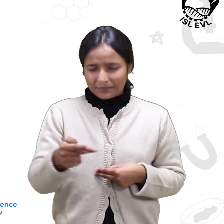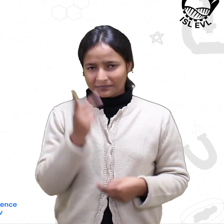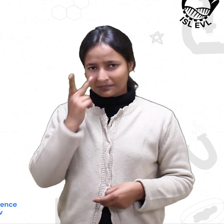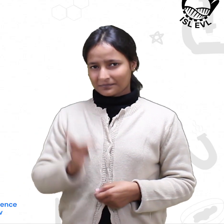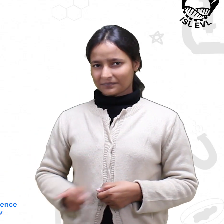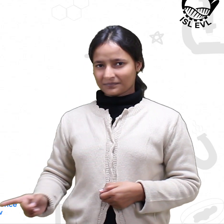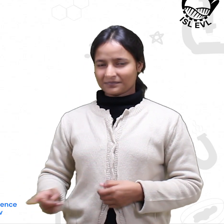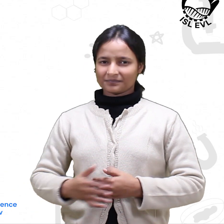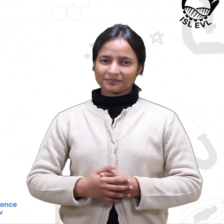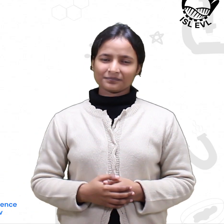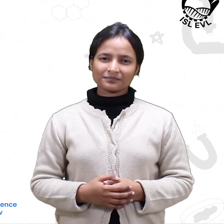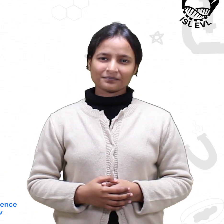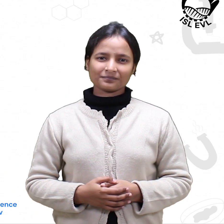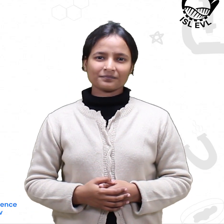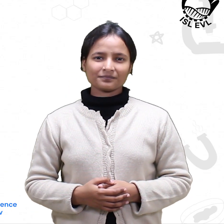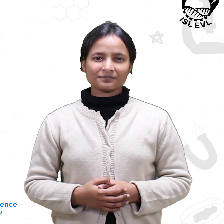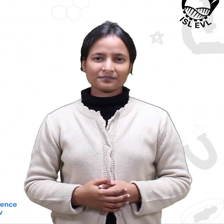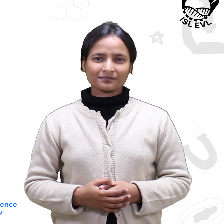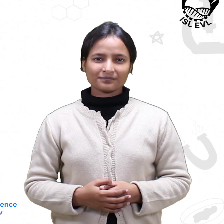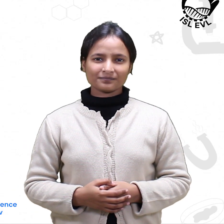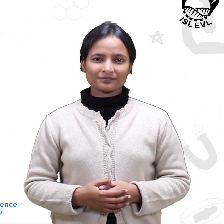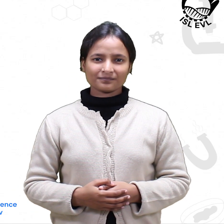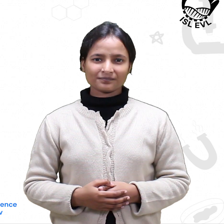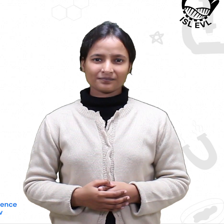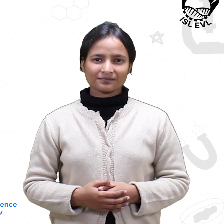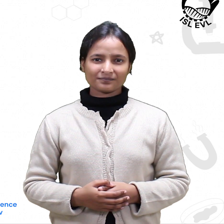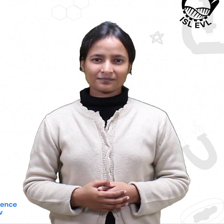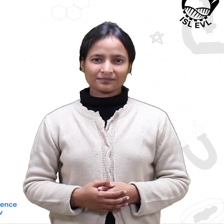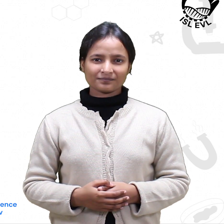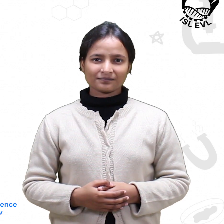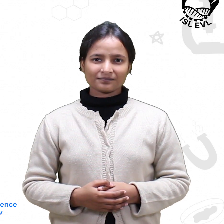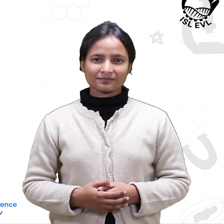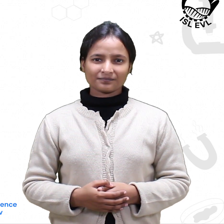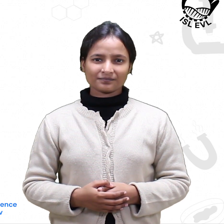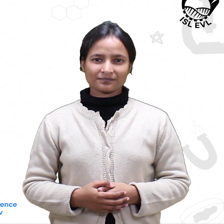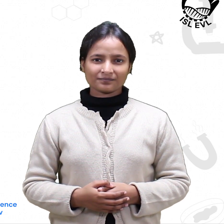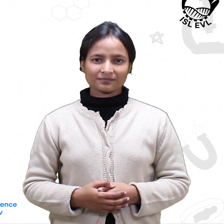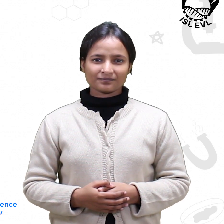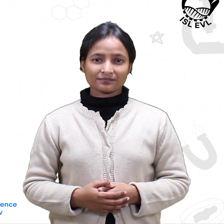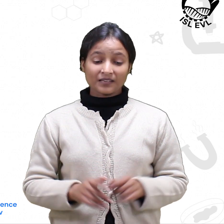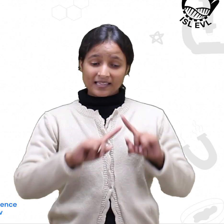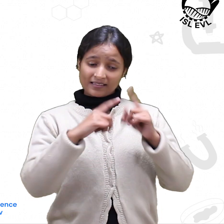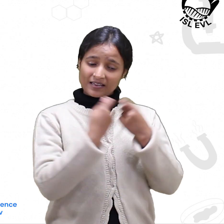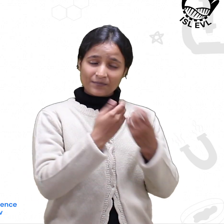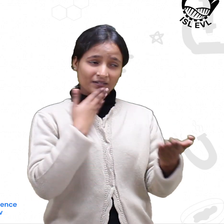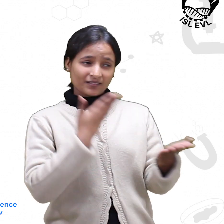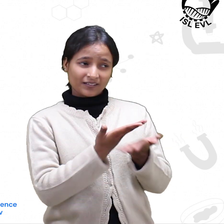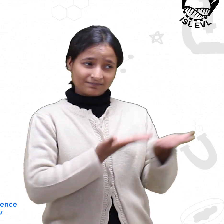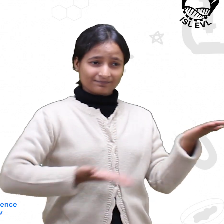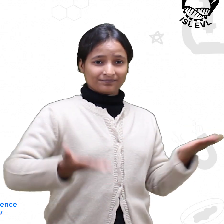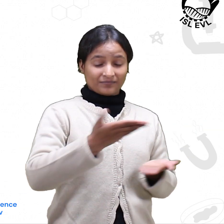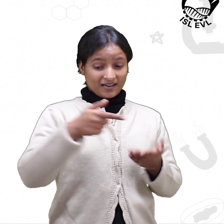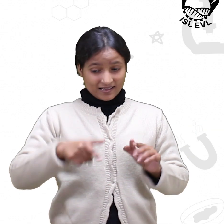Manglunia are the hosts of the podcast. Indulekha MS audio edited the episode and Khushi Goyal transcribed it.